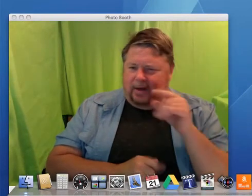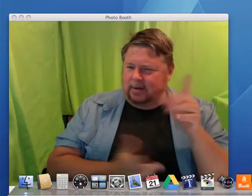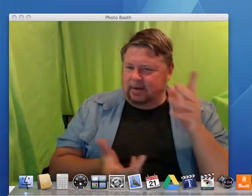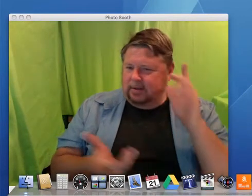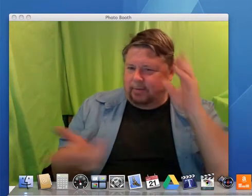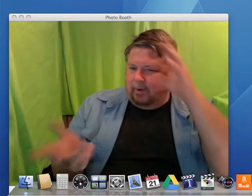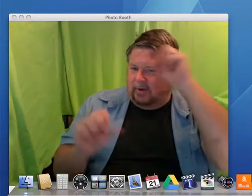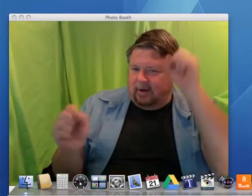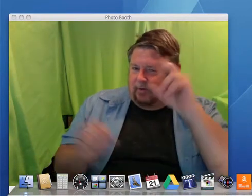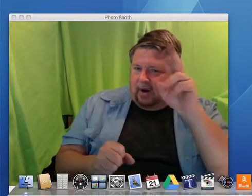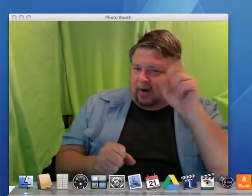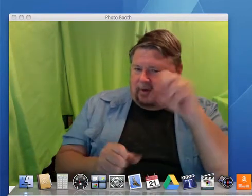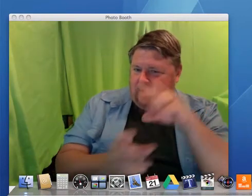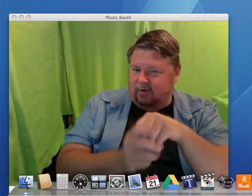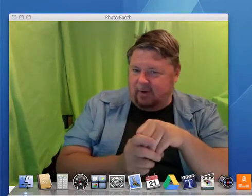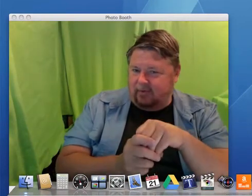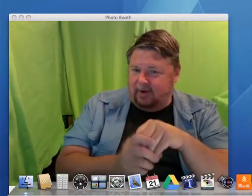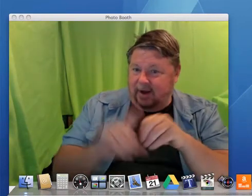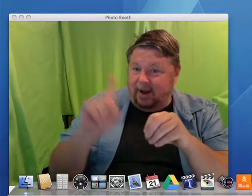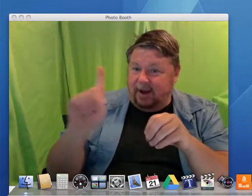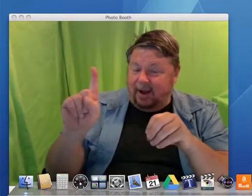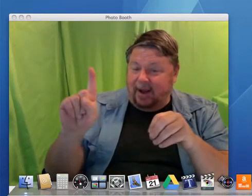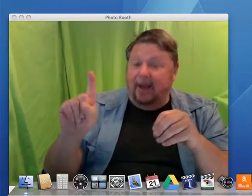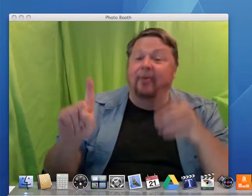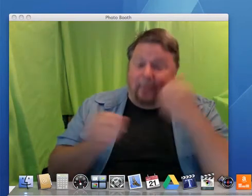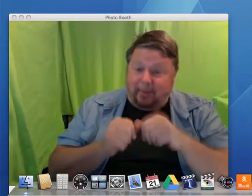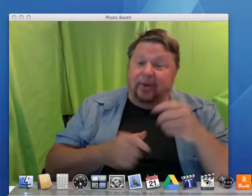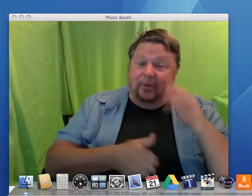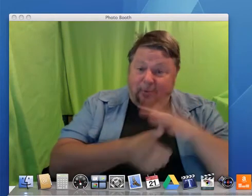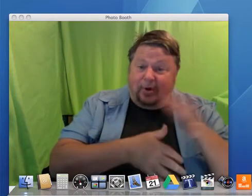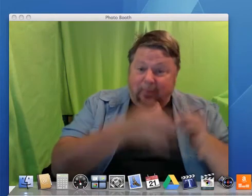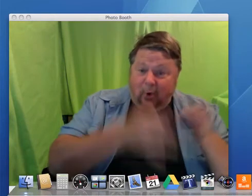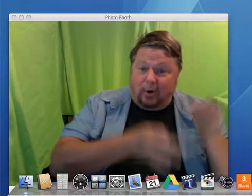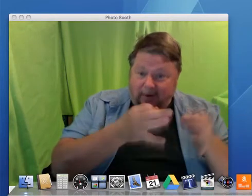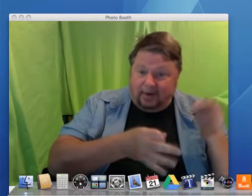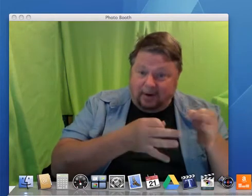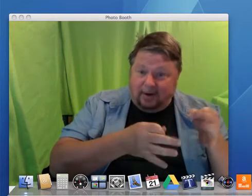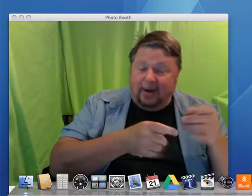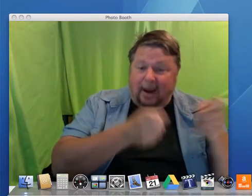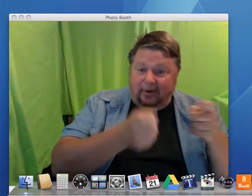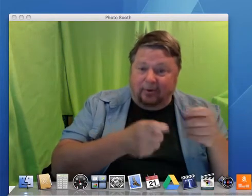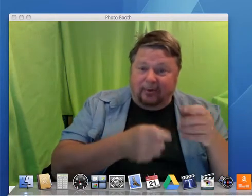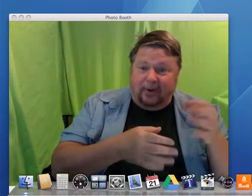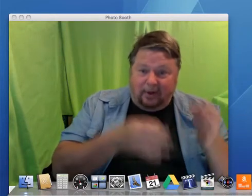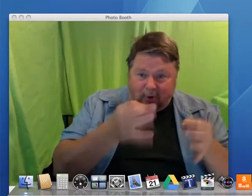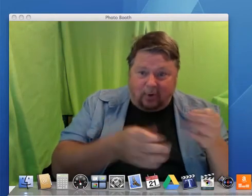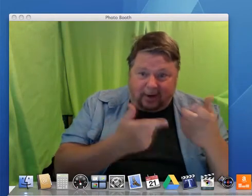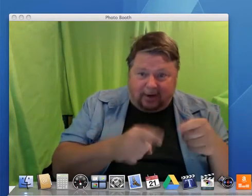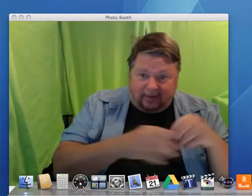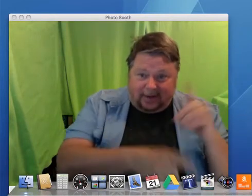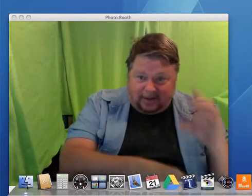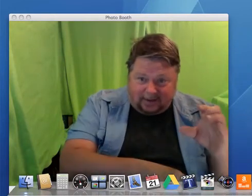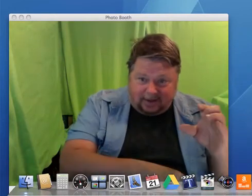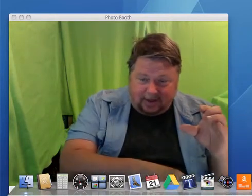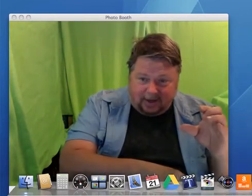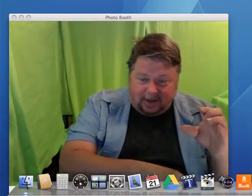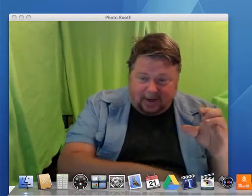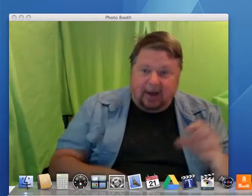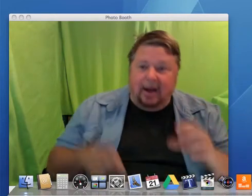Why is the president of the United States involved? Remember, the Supreme Court handles the court cases in